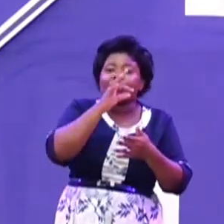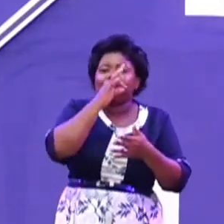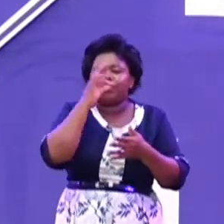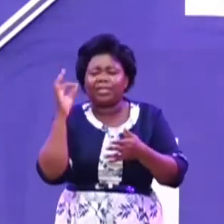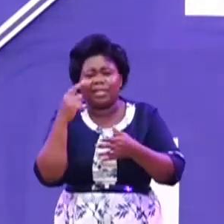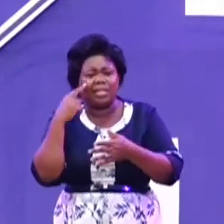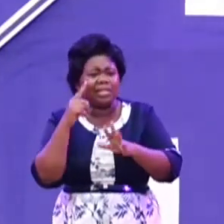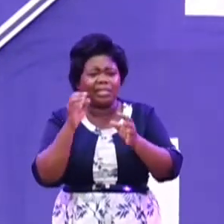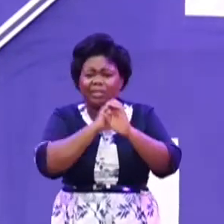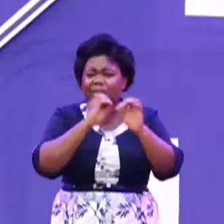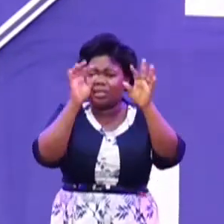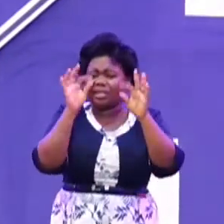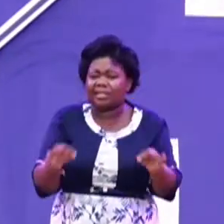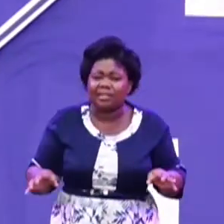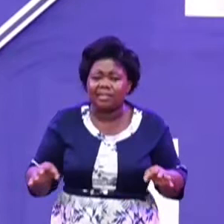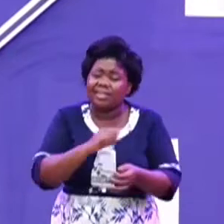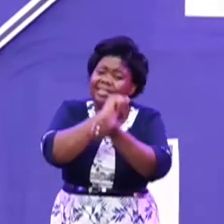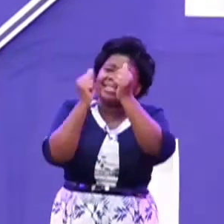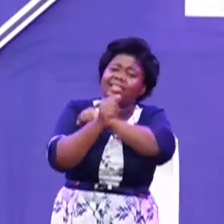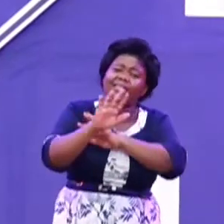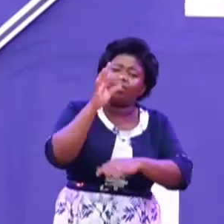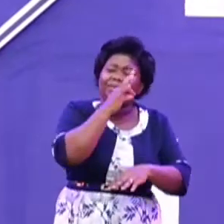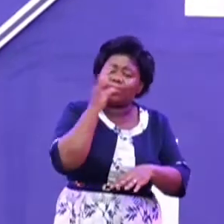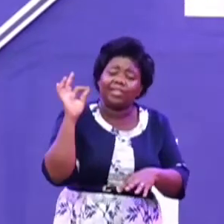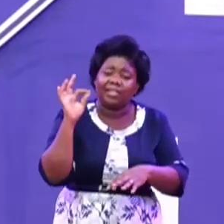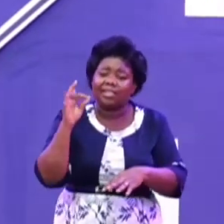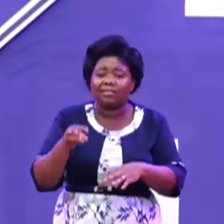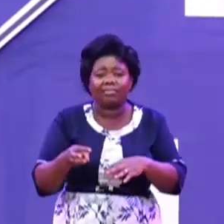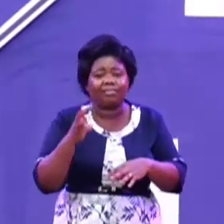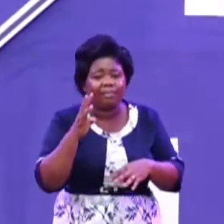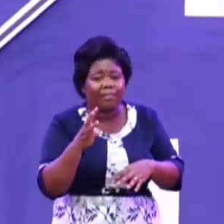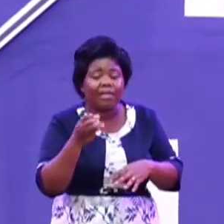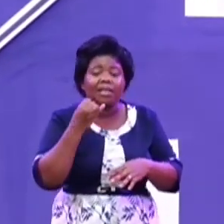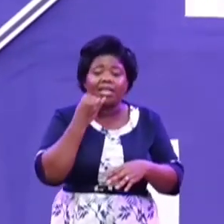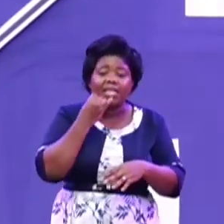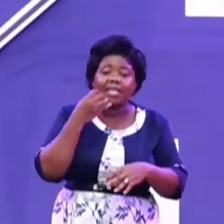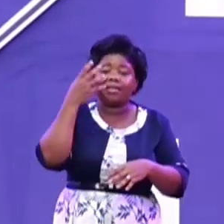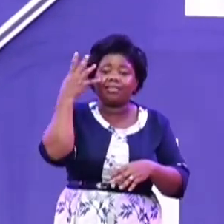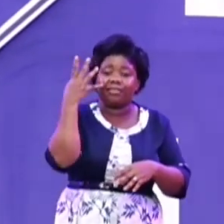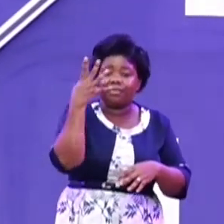Perhaps you've been fasting, you're not seeing anything. Change the way of fasting. Isaiah 58.